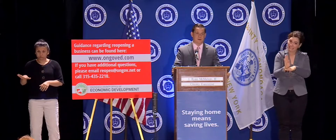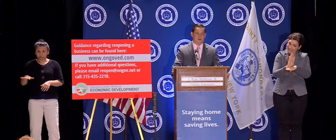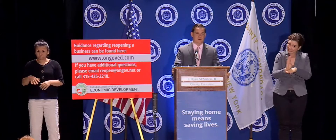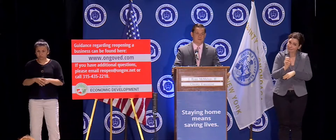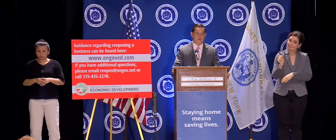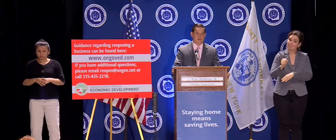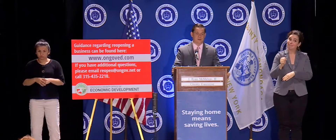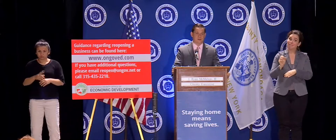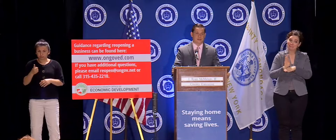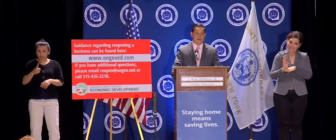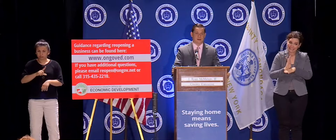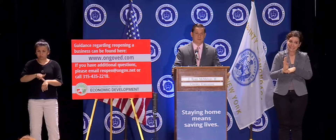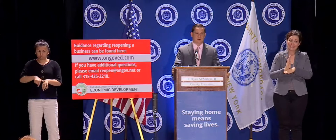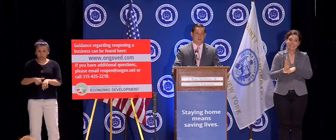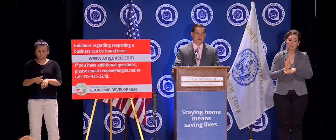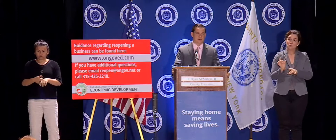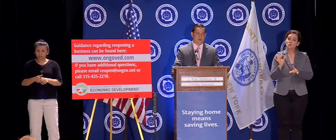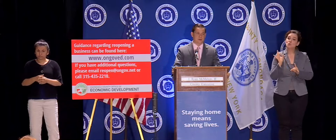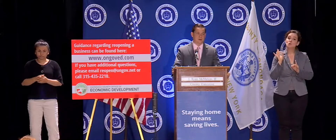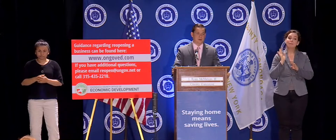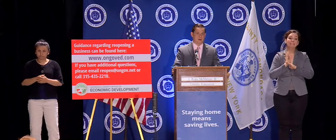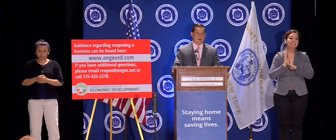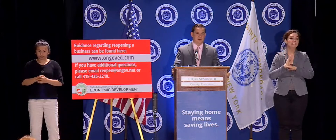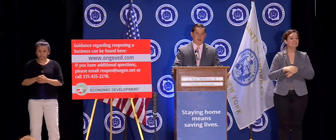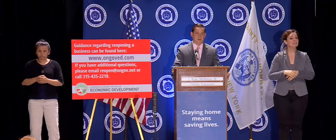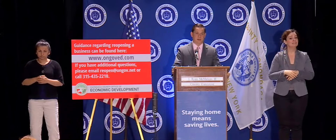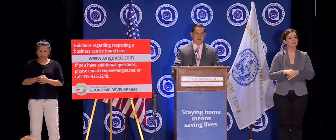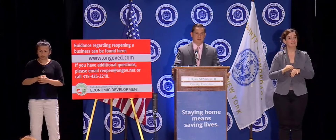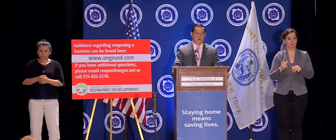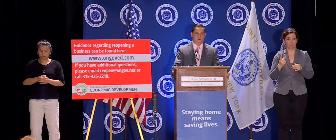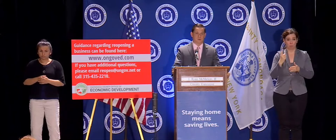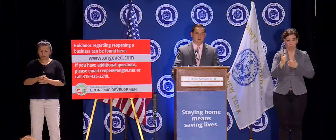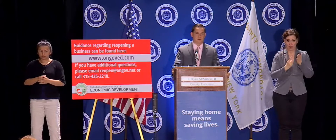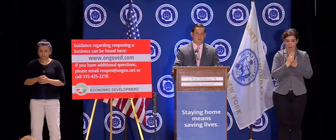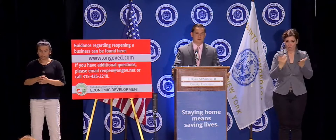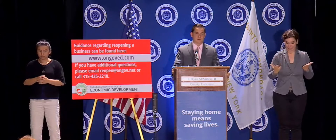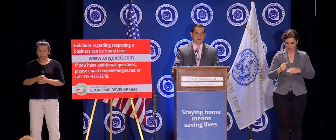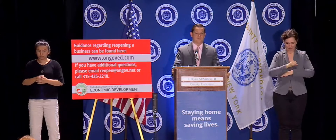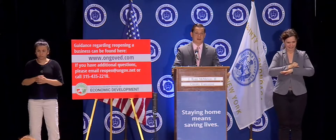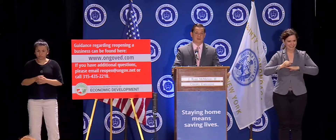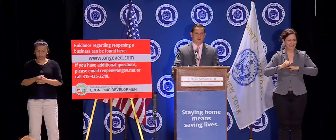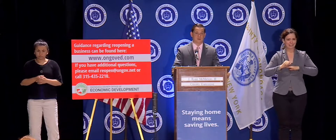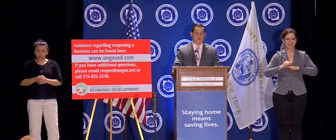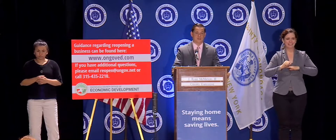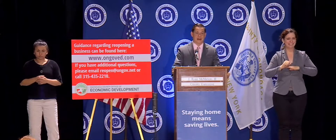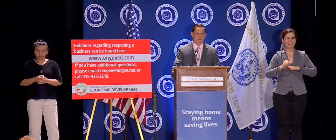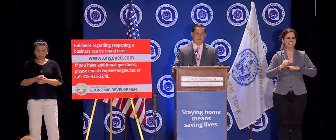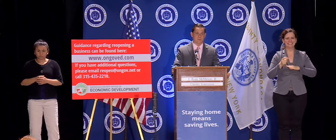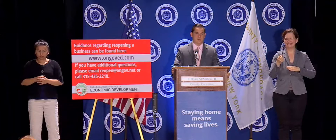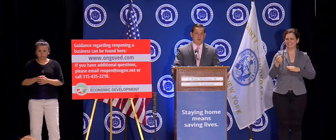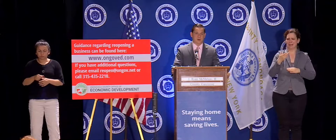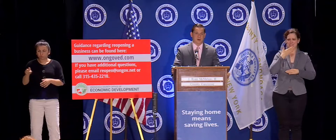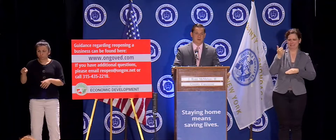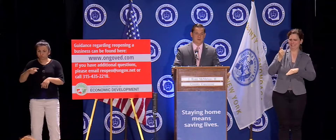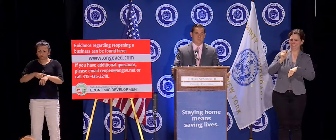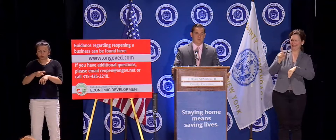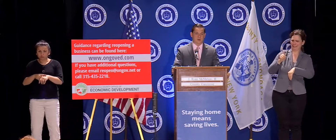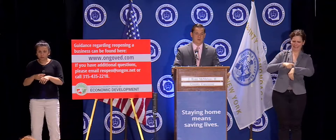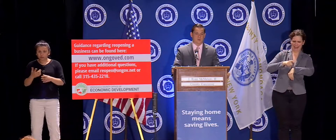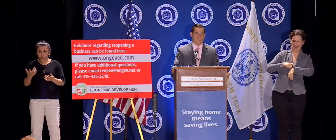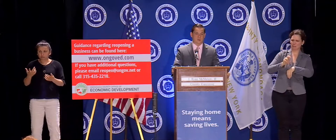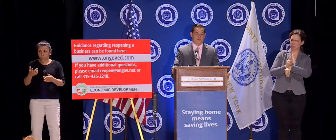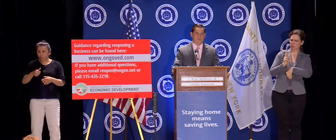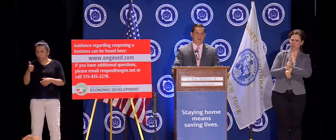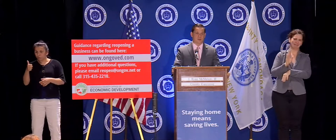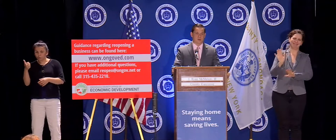of her day up here with me is probably not the most effective use of her time. So